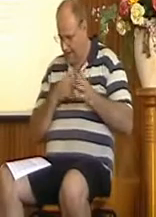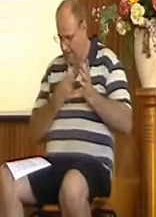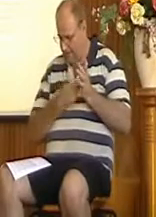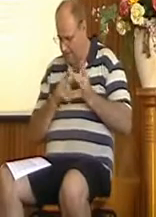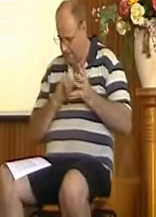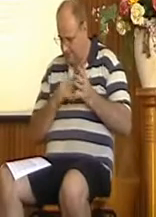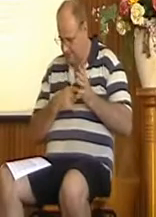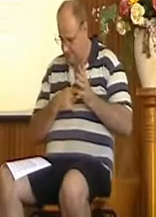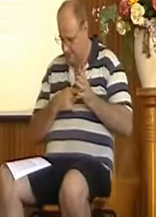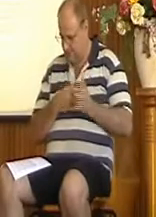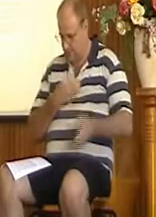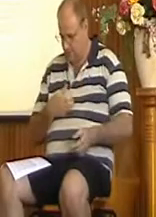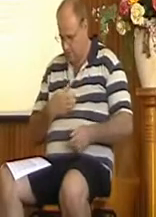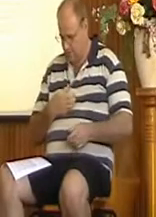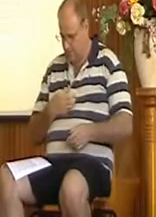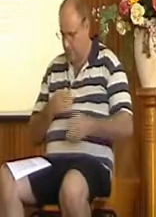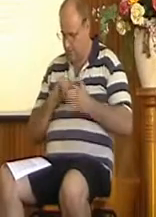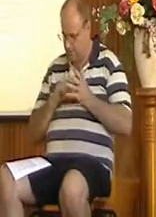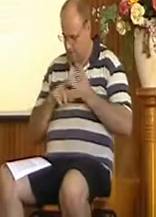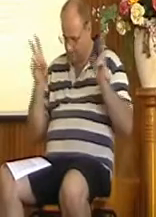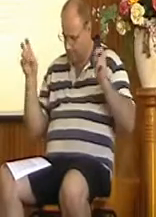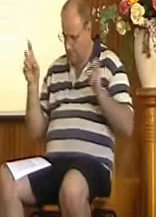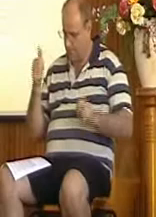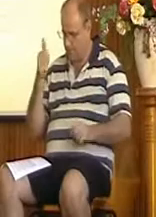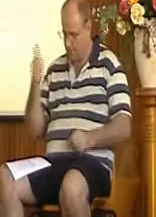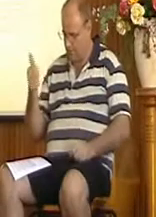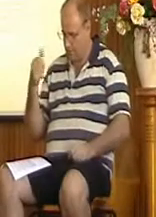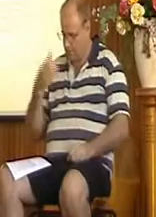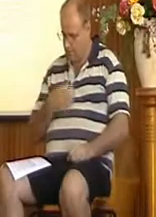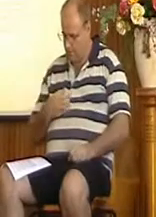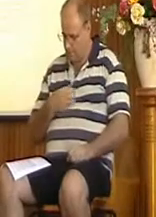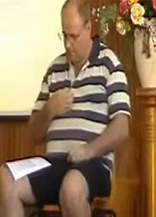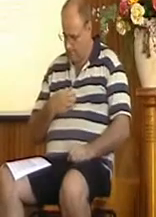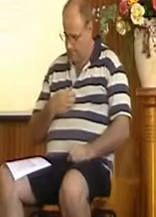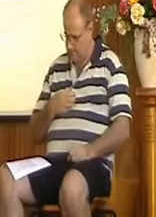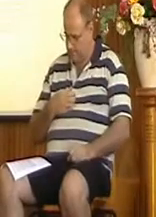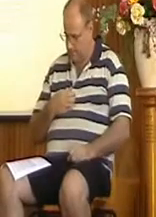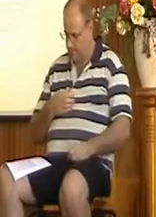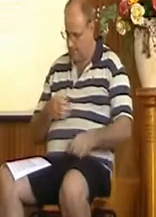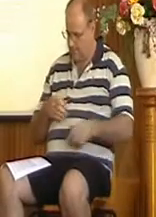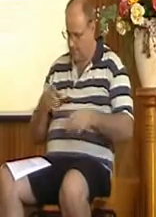Joy. With overtones of grace. Thanksgiving.